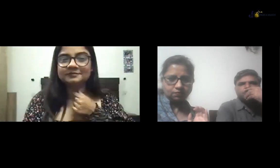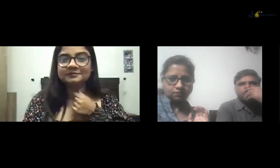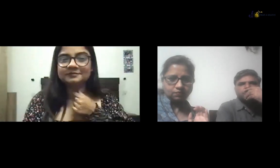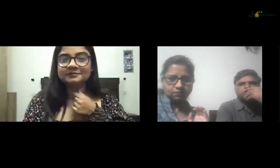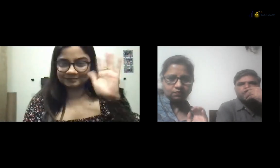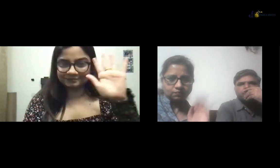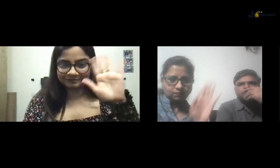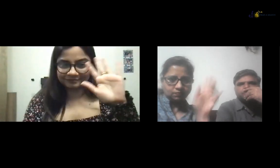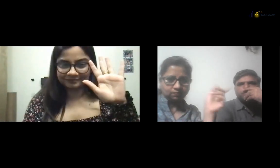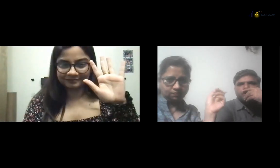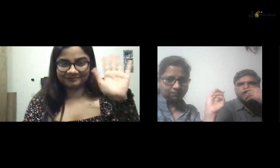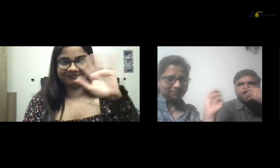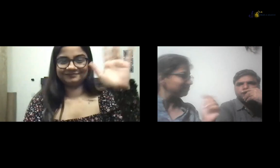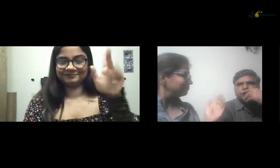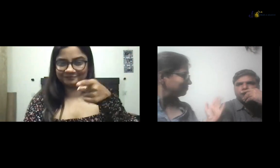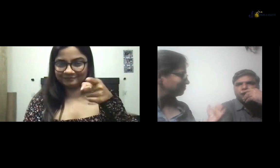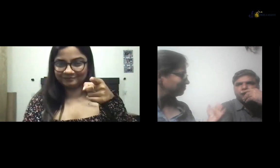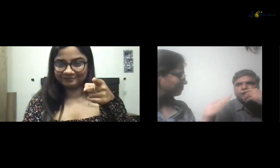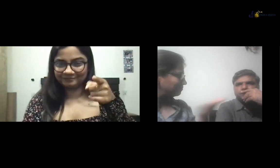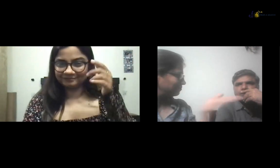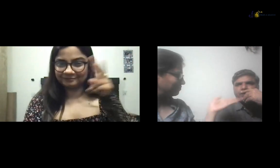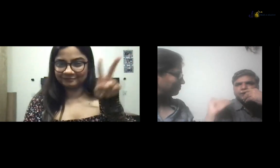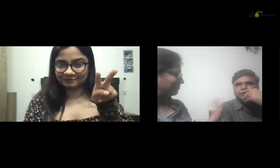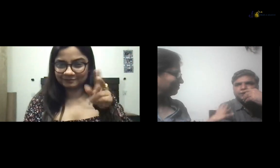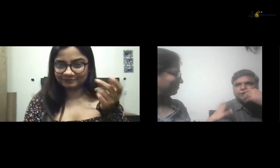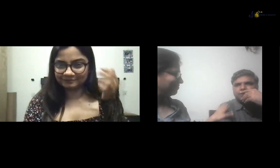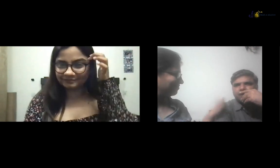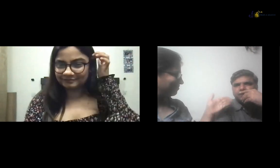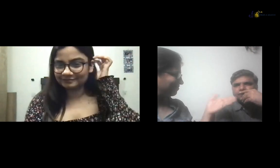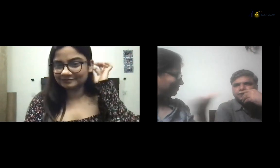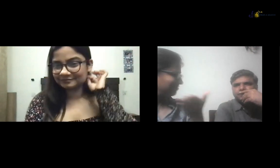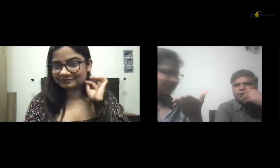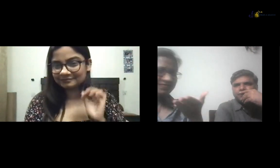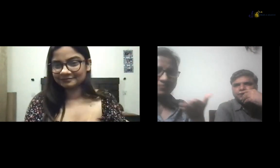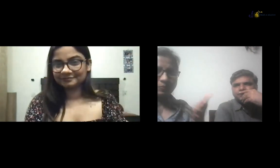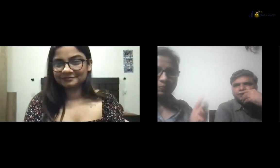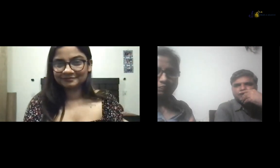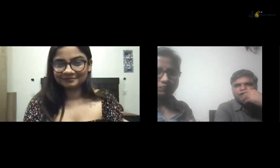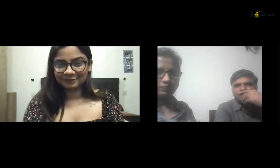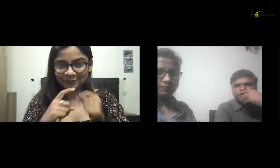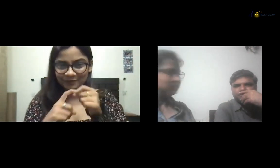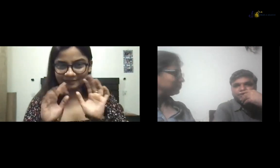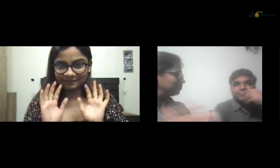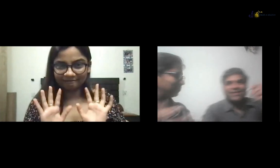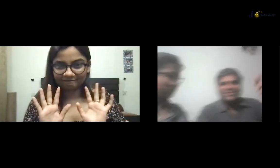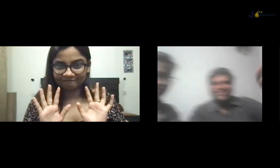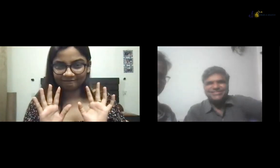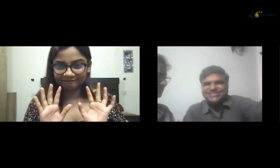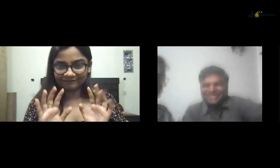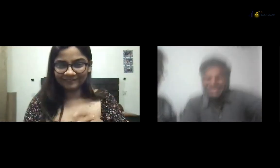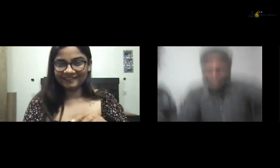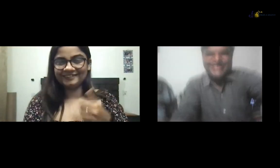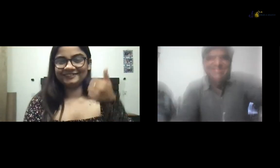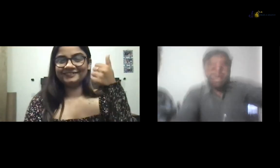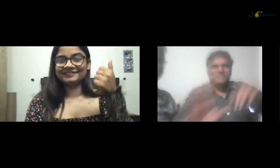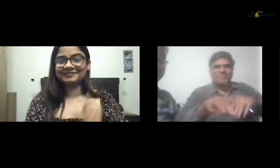Okay. Yes. Hello, Anusha. Hello. You both. Who wants to ask the